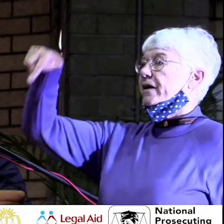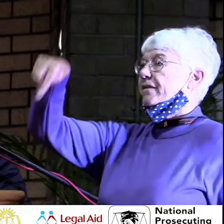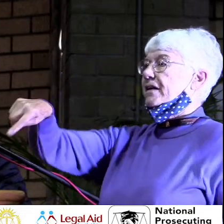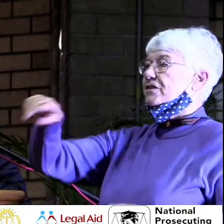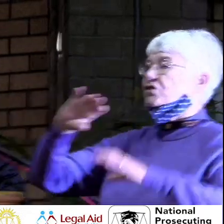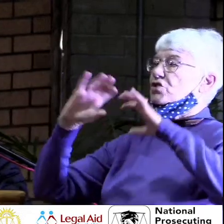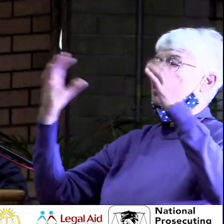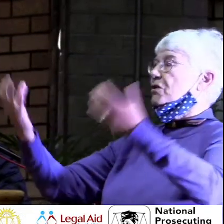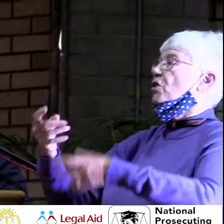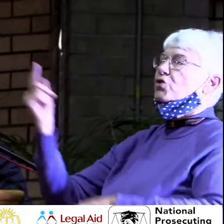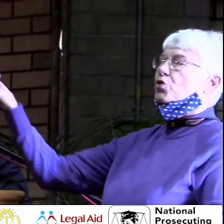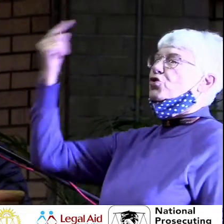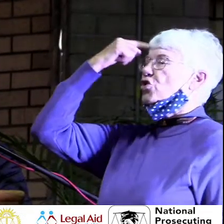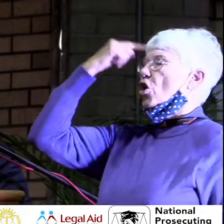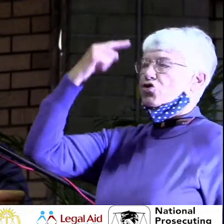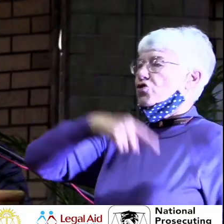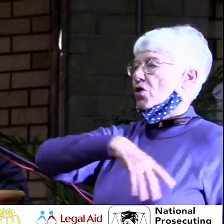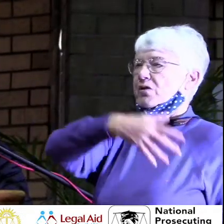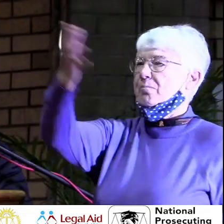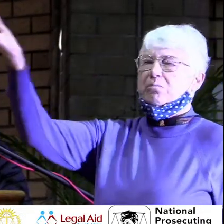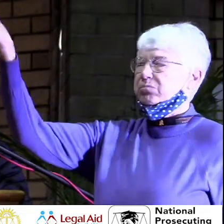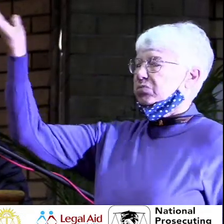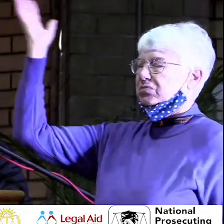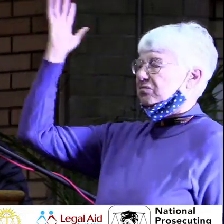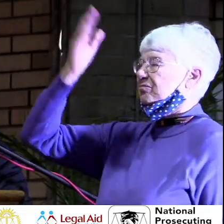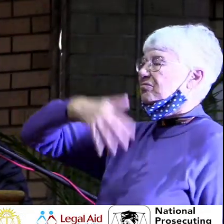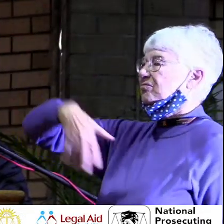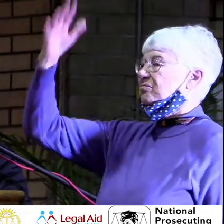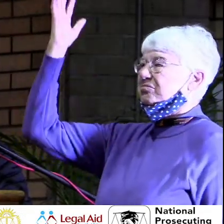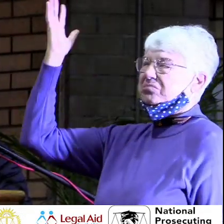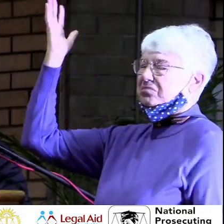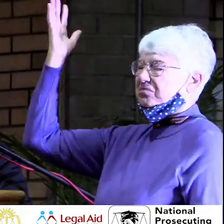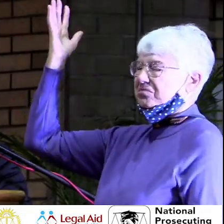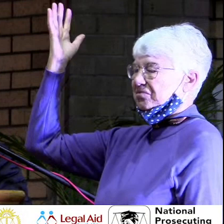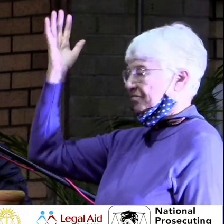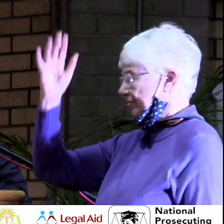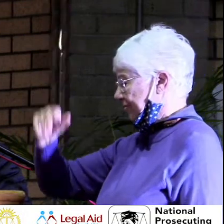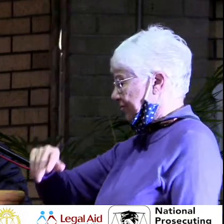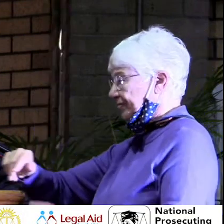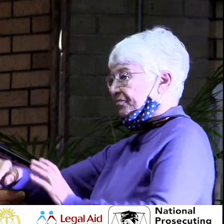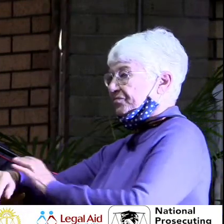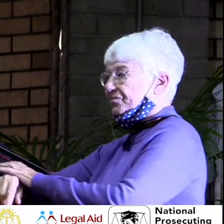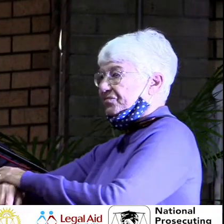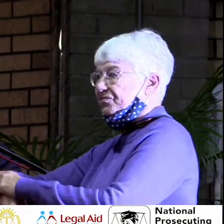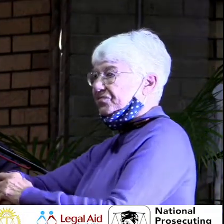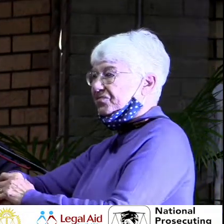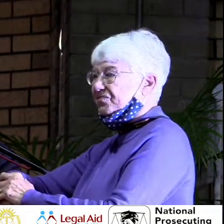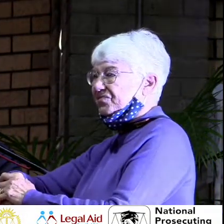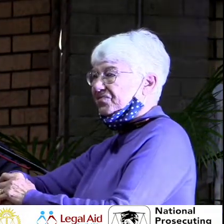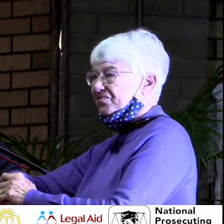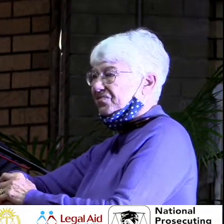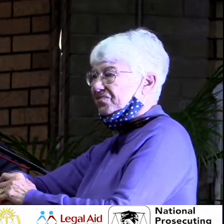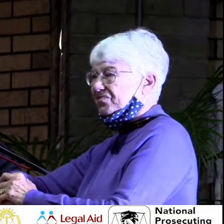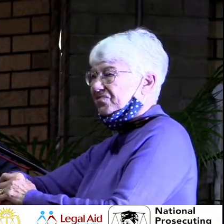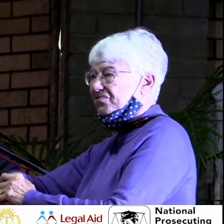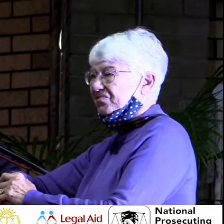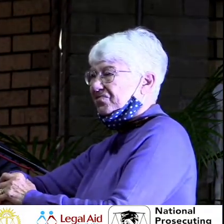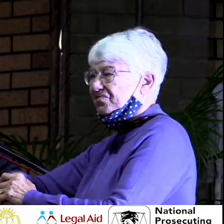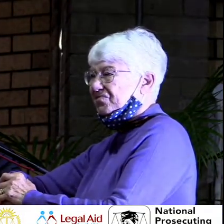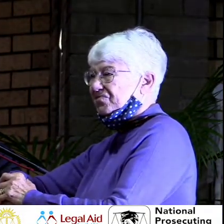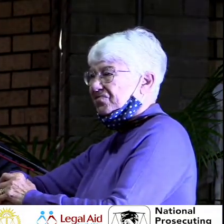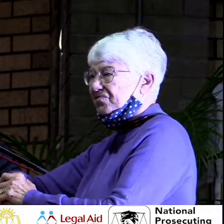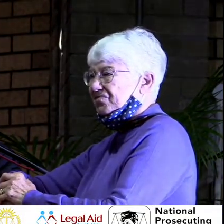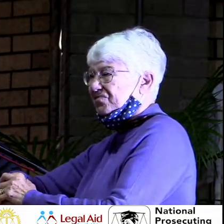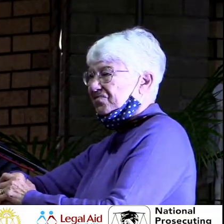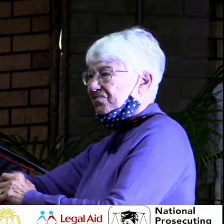All right. Thank you very much. The gentleman, you are number 2. We need to speed it up. You're